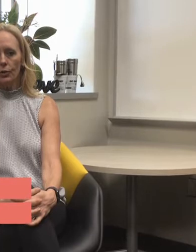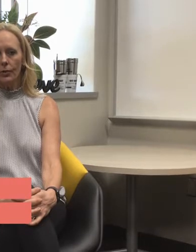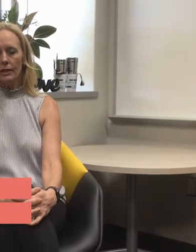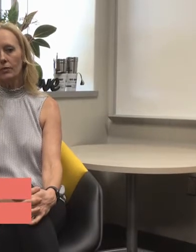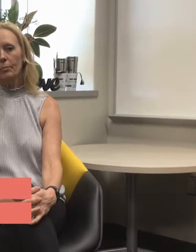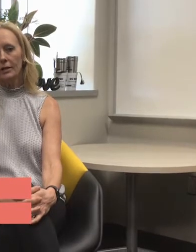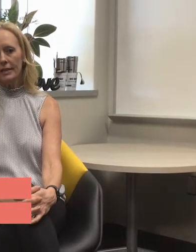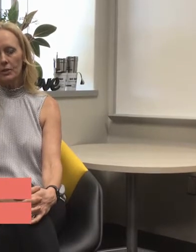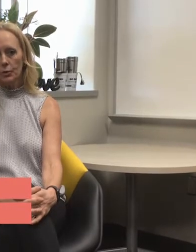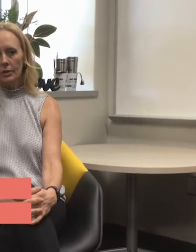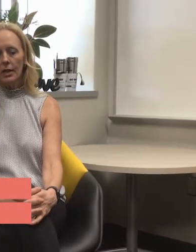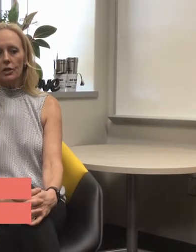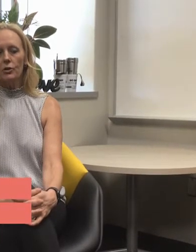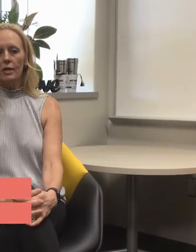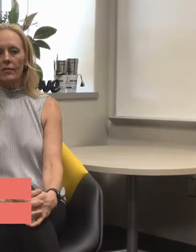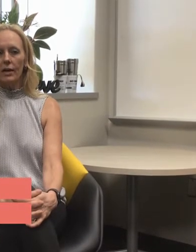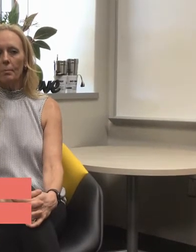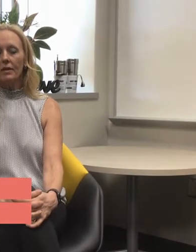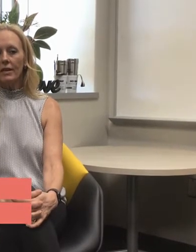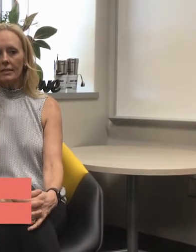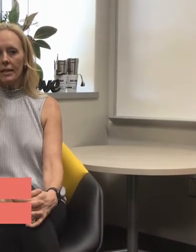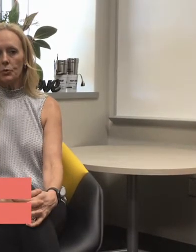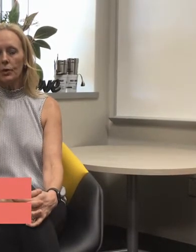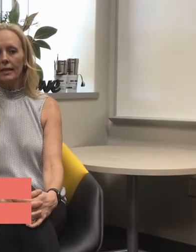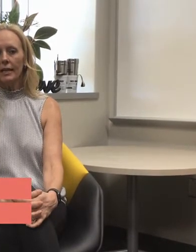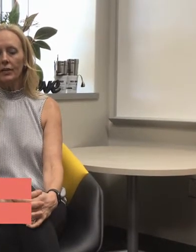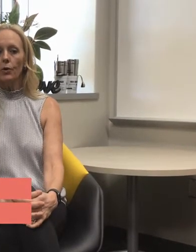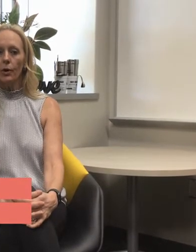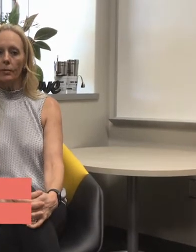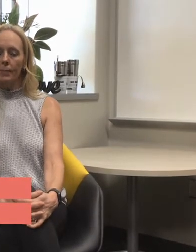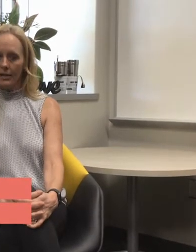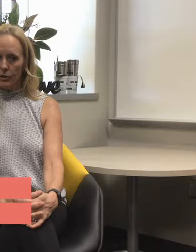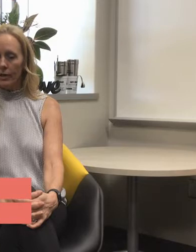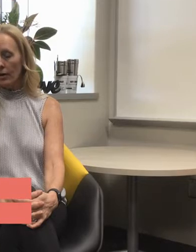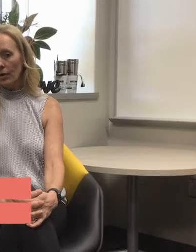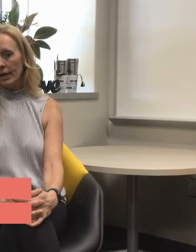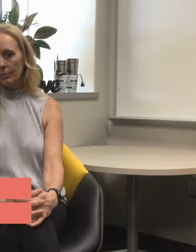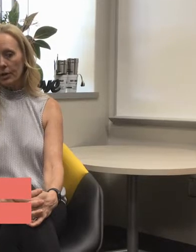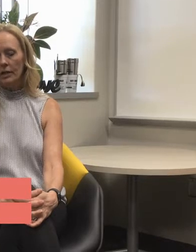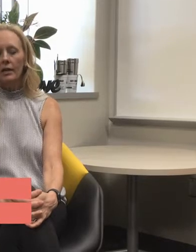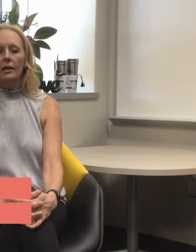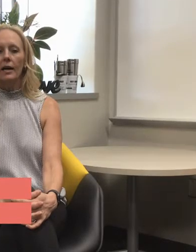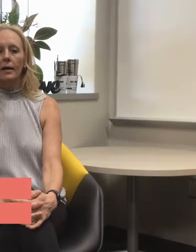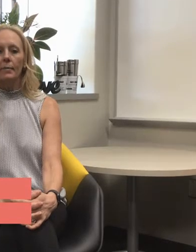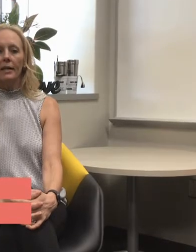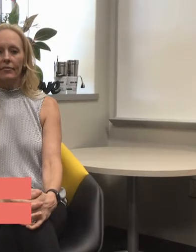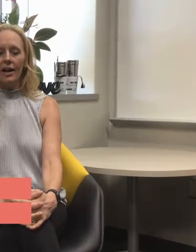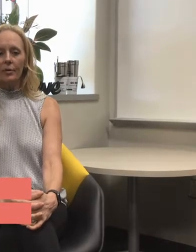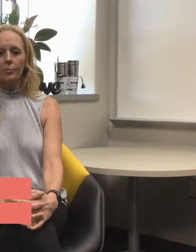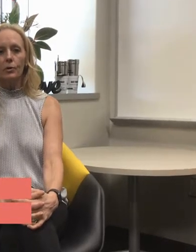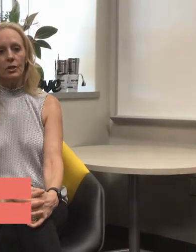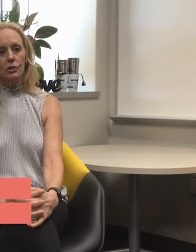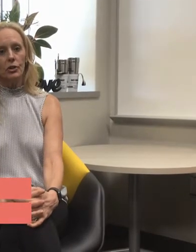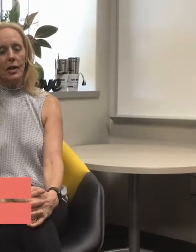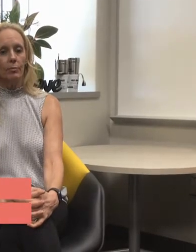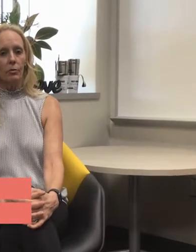to your grade level bell schedule. You should have a copy of that schedule in your binder or handbook, and if not,